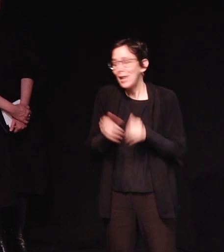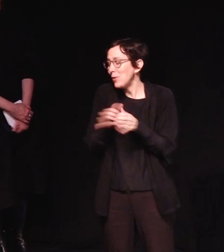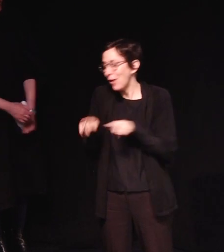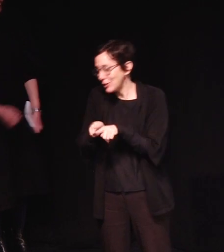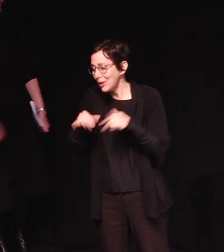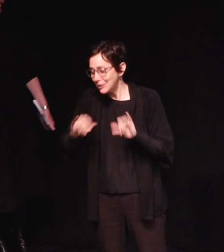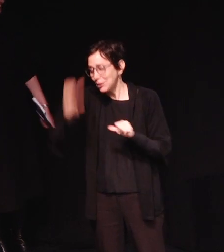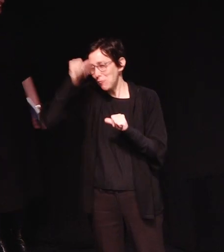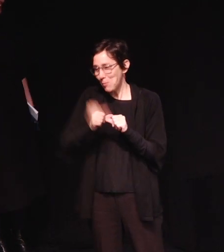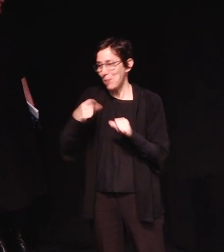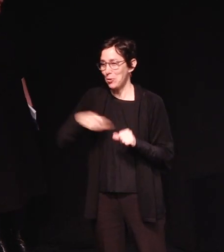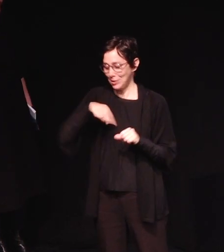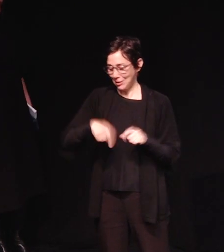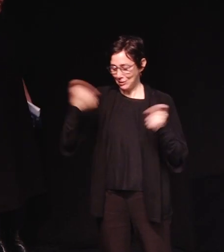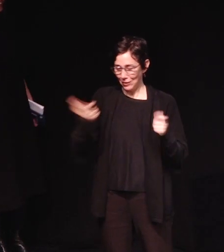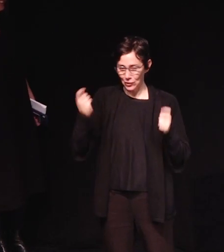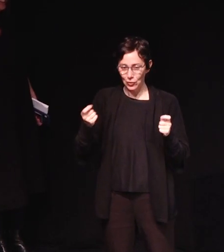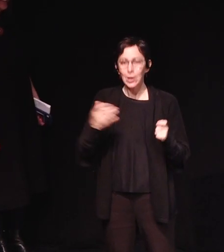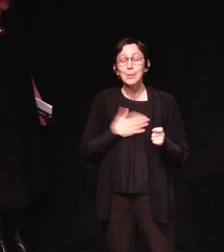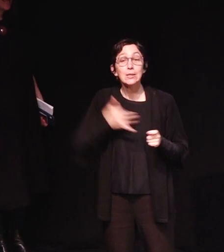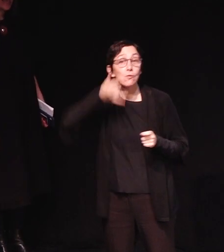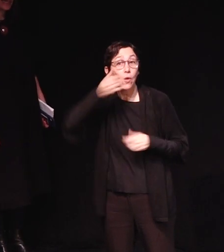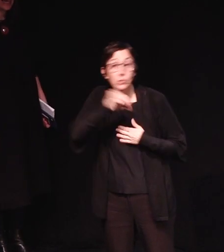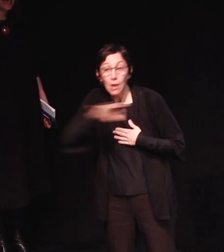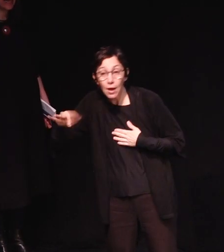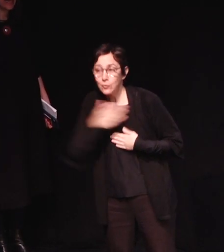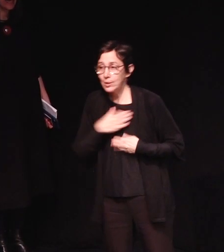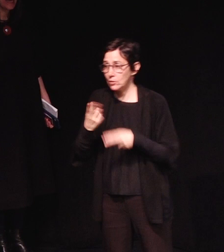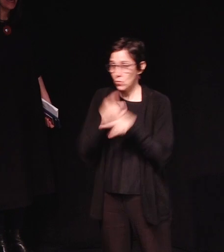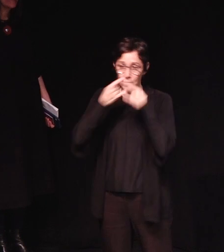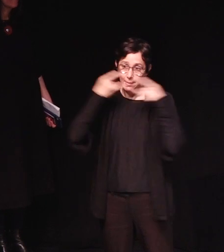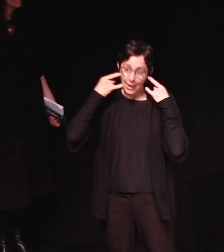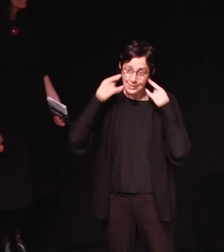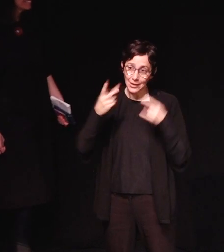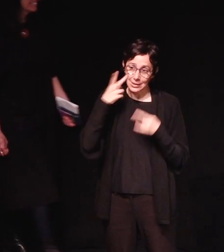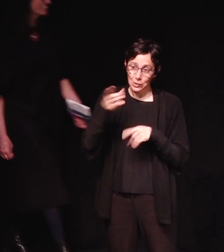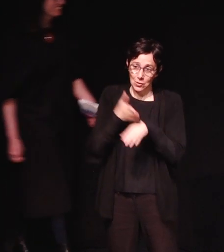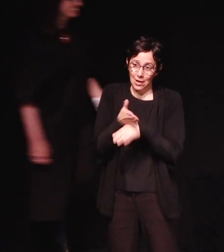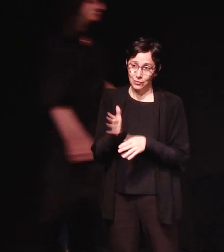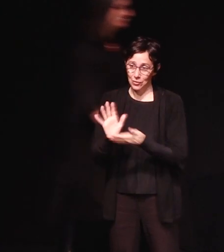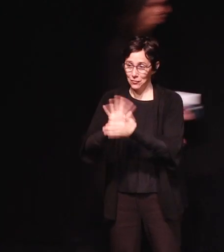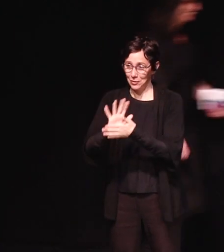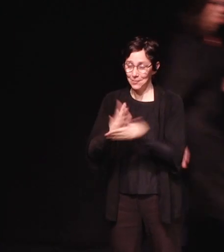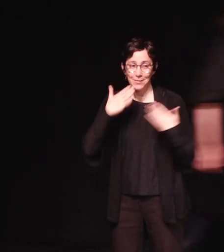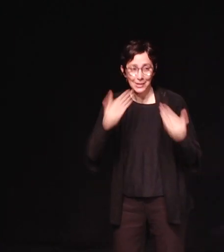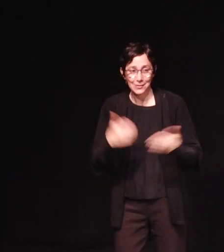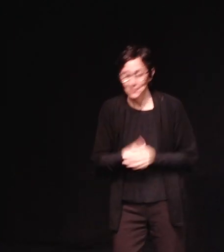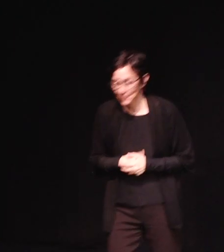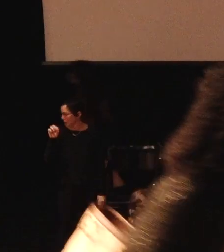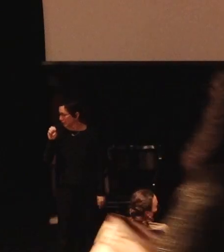cell phones. Please mask for the safety of our community. And we will see you right after the screening. Thank you very much.